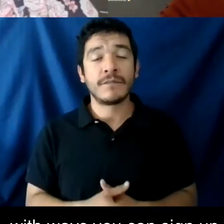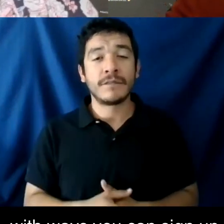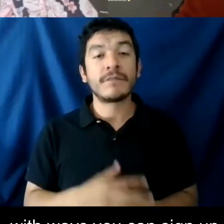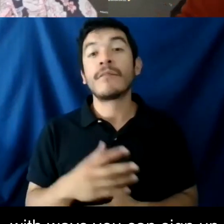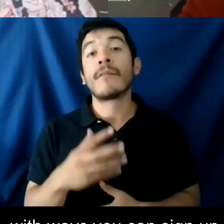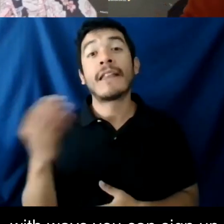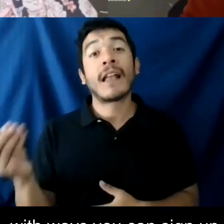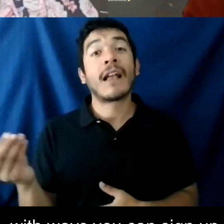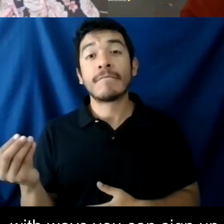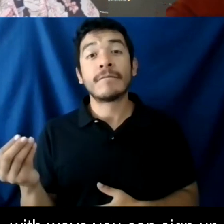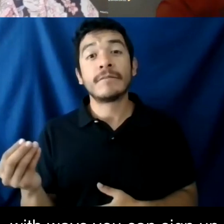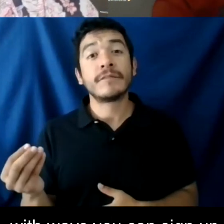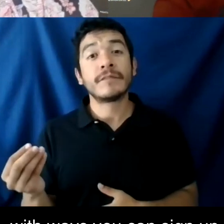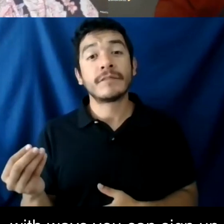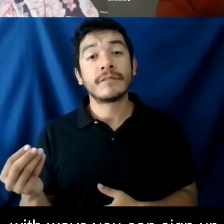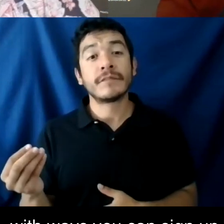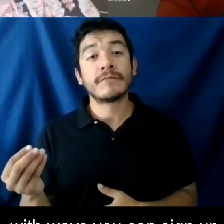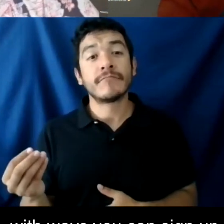And